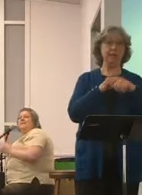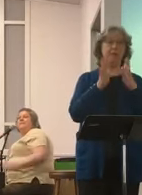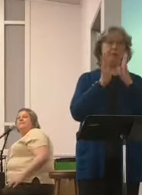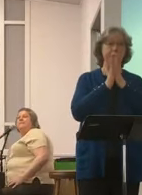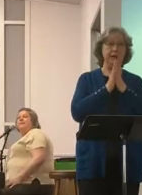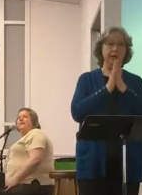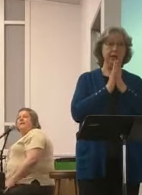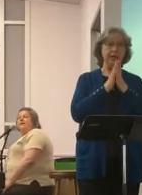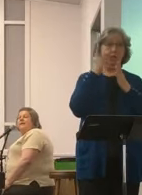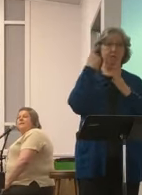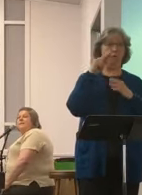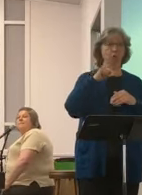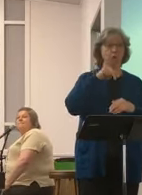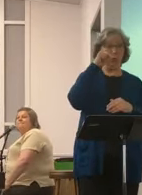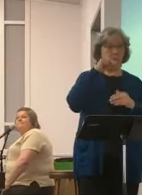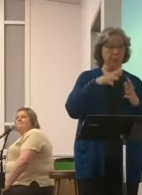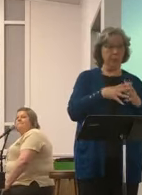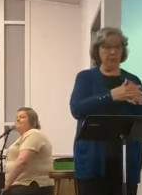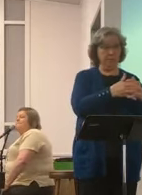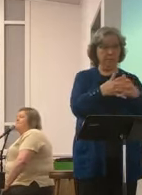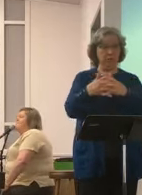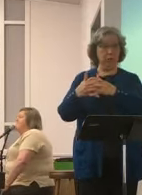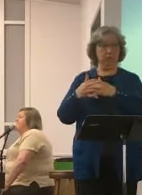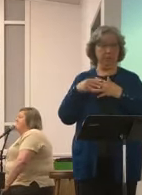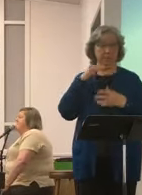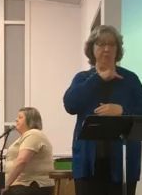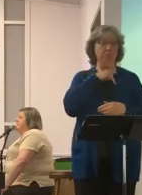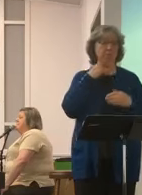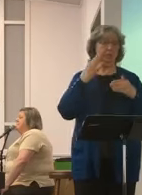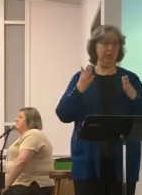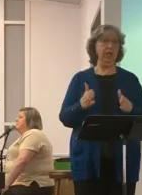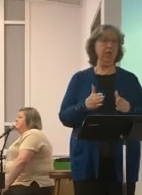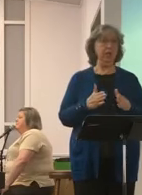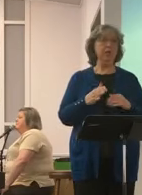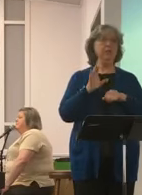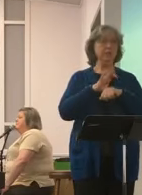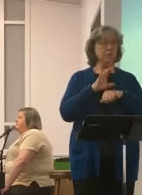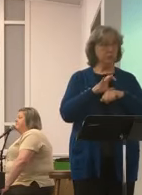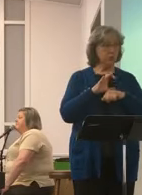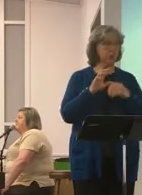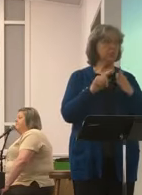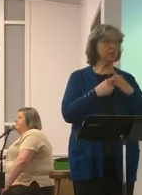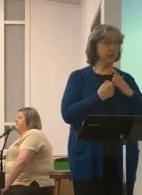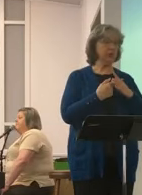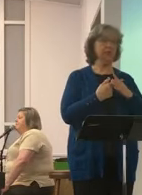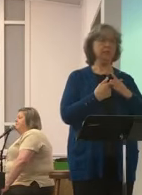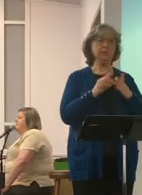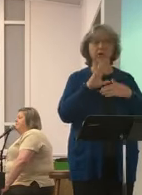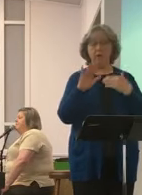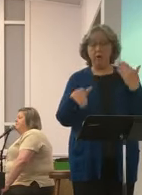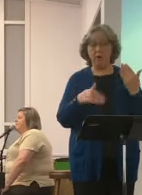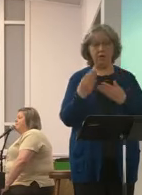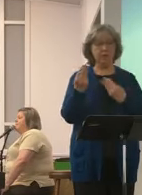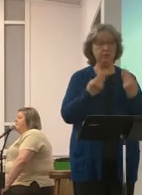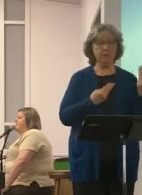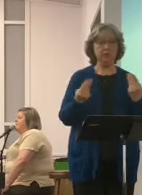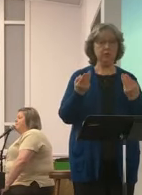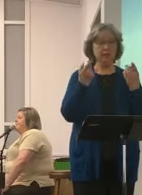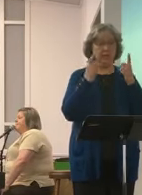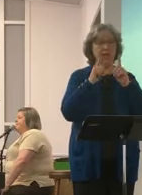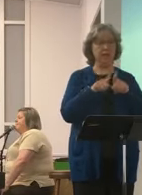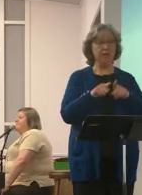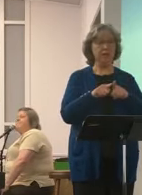prayer for North America and North American missionaries and North American church planters and all the ministries that go on